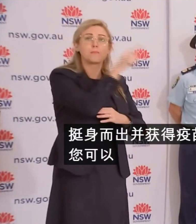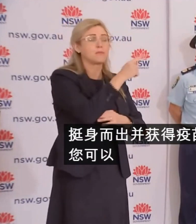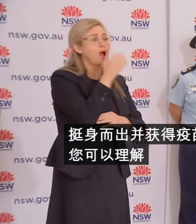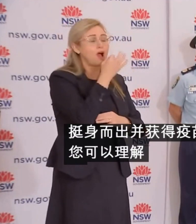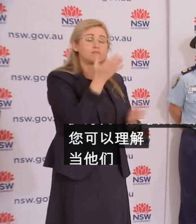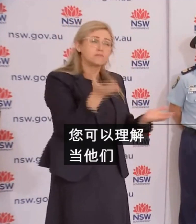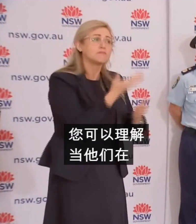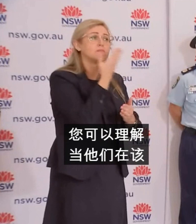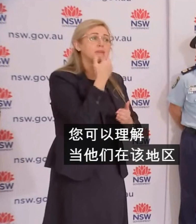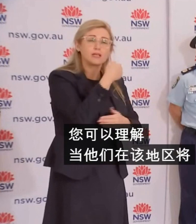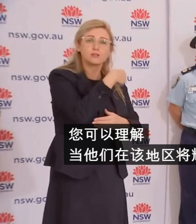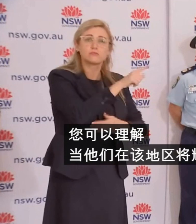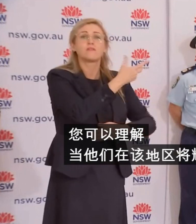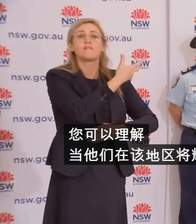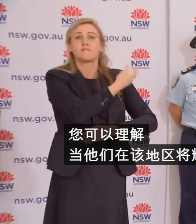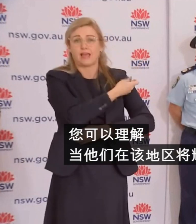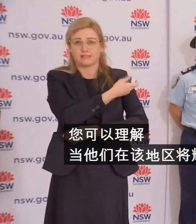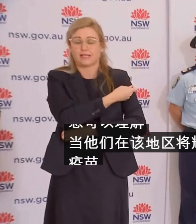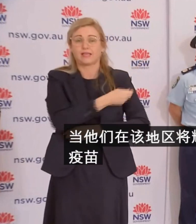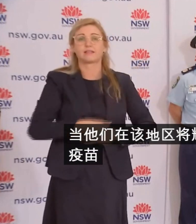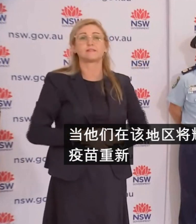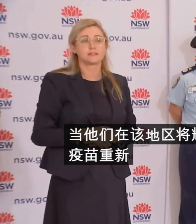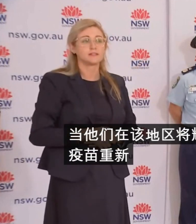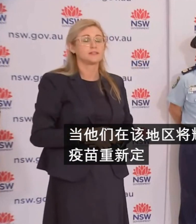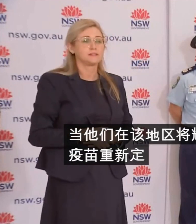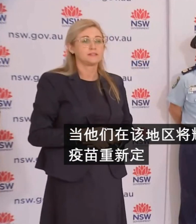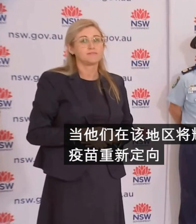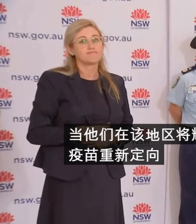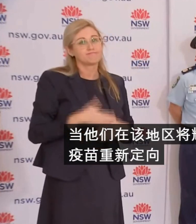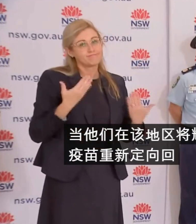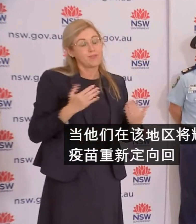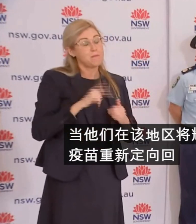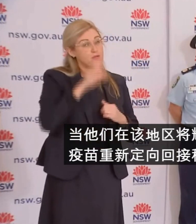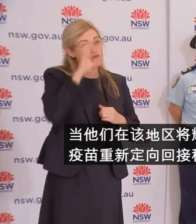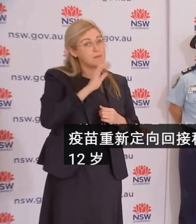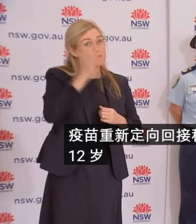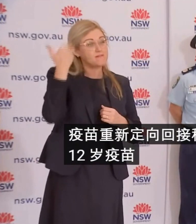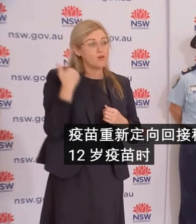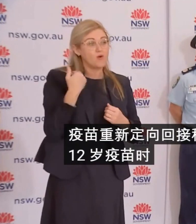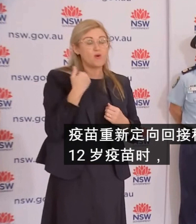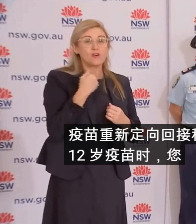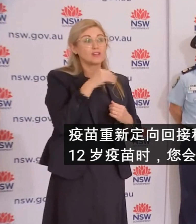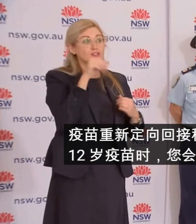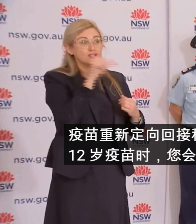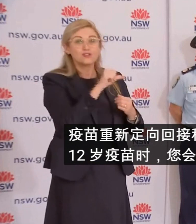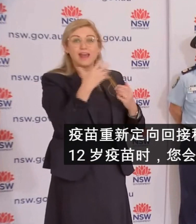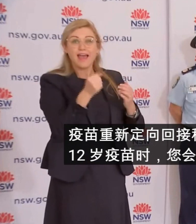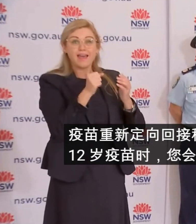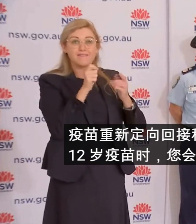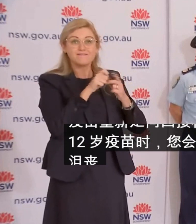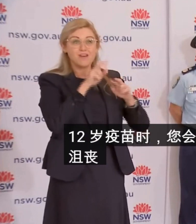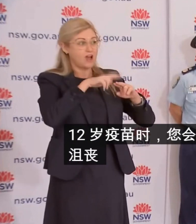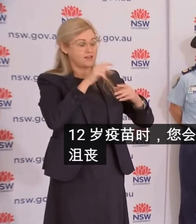understand the frustration there when they had in that region some Pfizer shots redirected back to vaccinate Year 12s. What are you doing